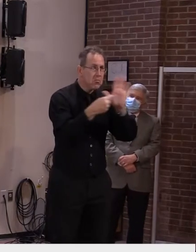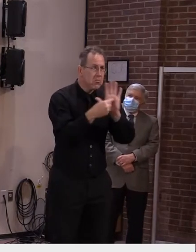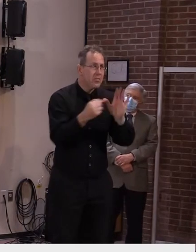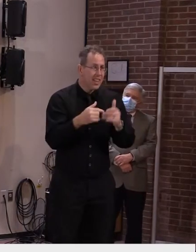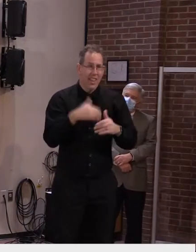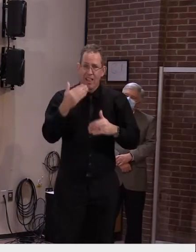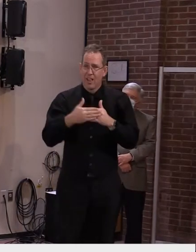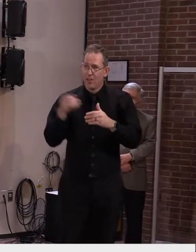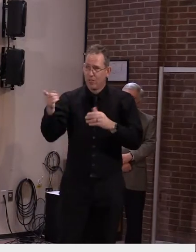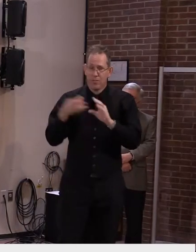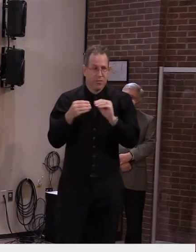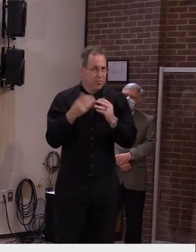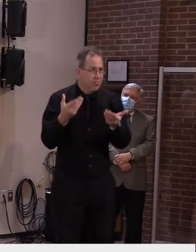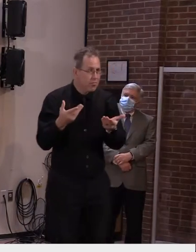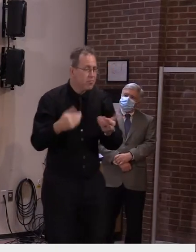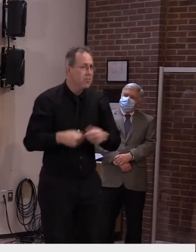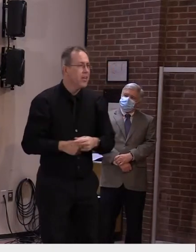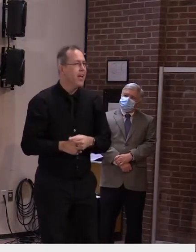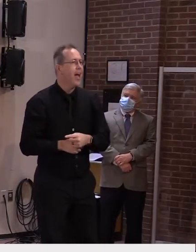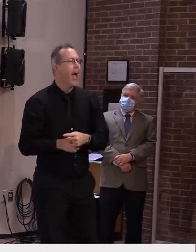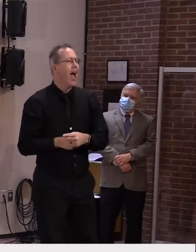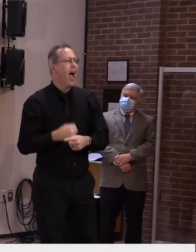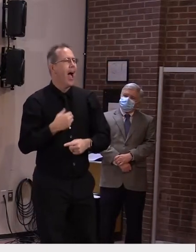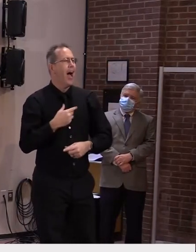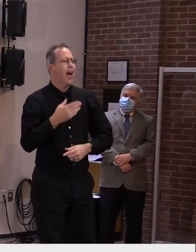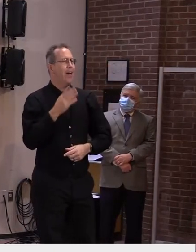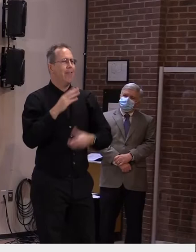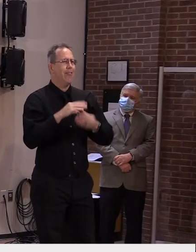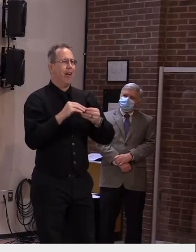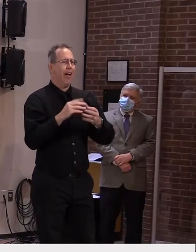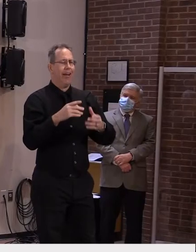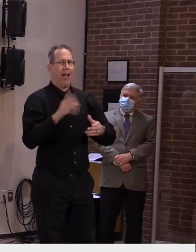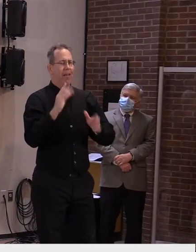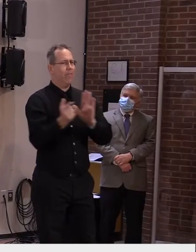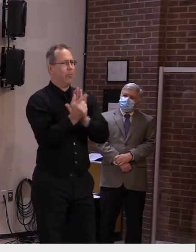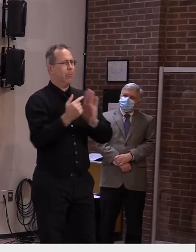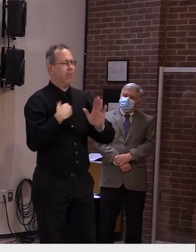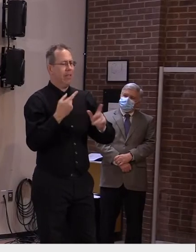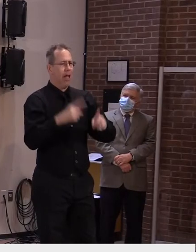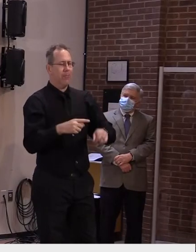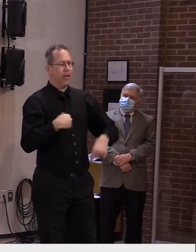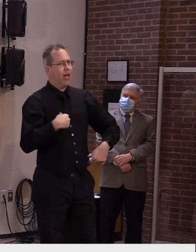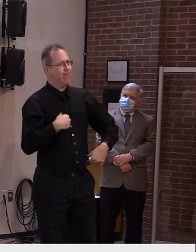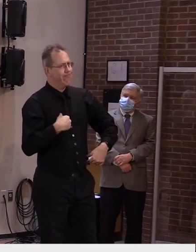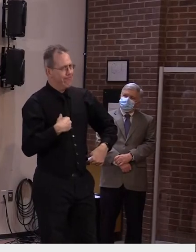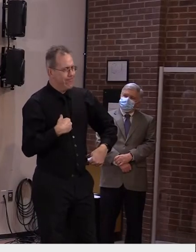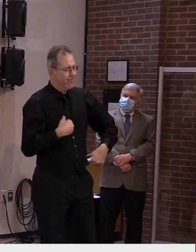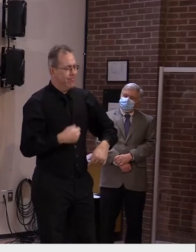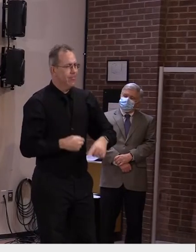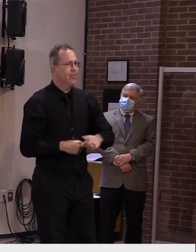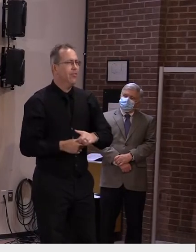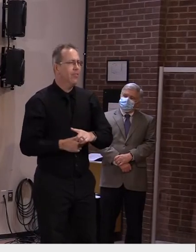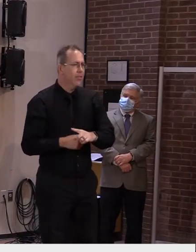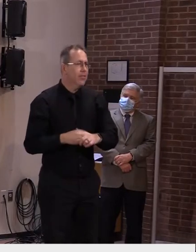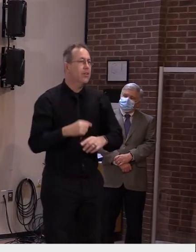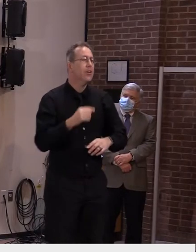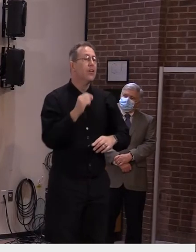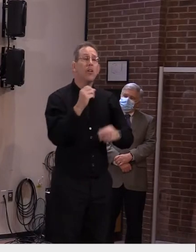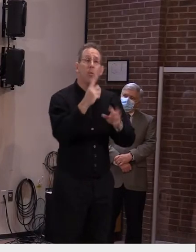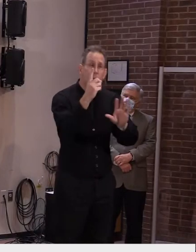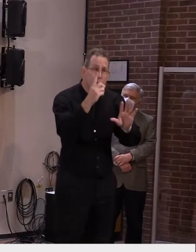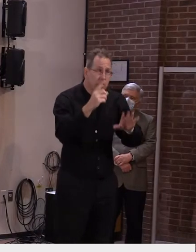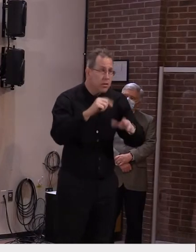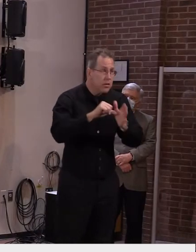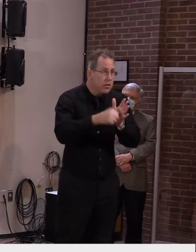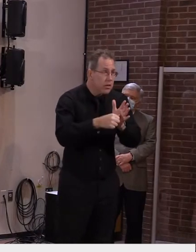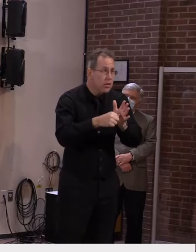Oh, God forbid we're in conflict. No way. Number one, I do believe in masks. Number two, I